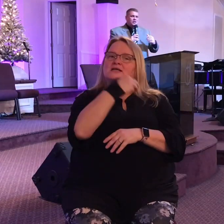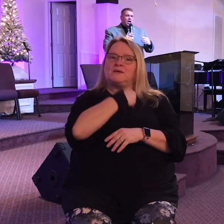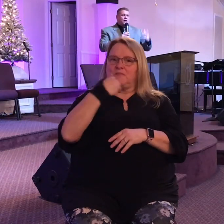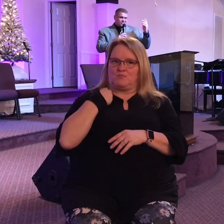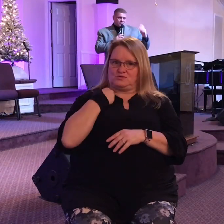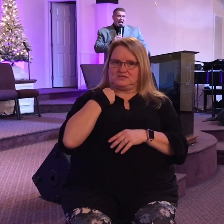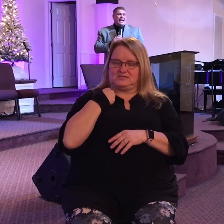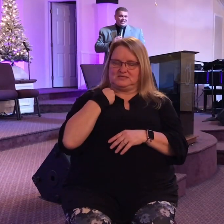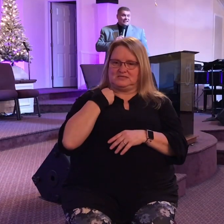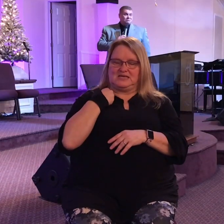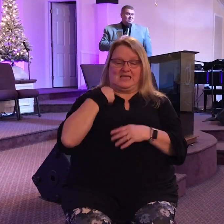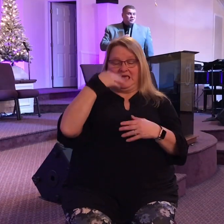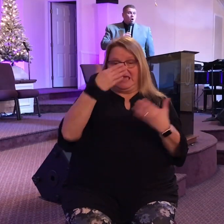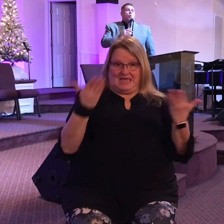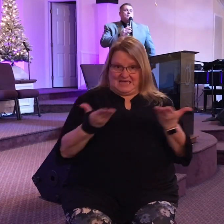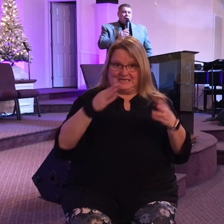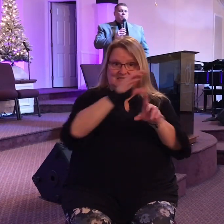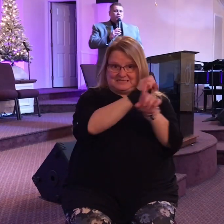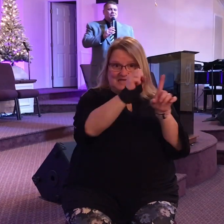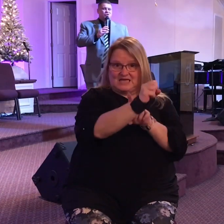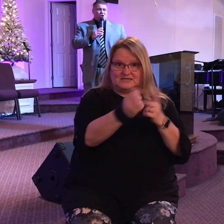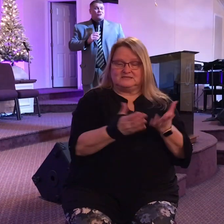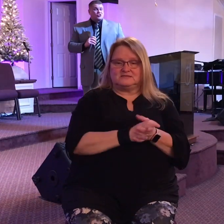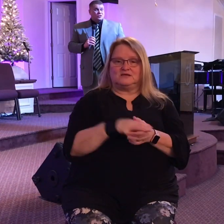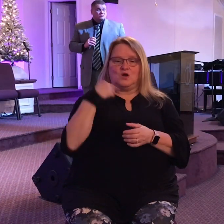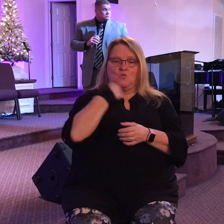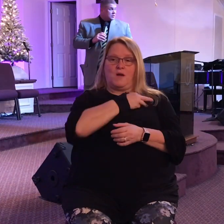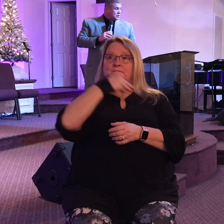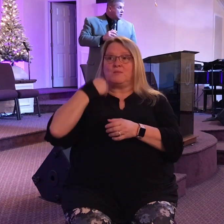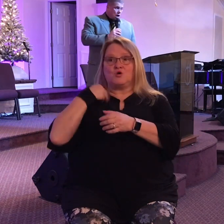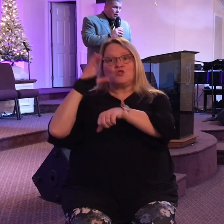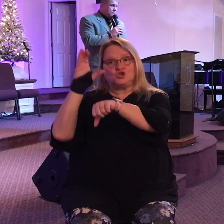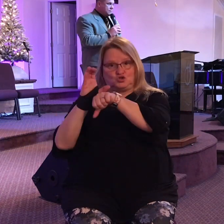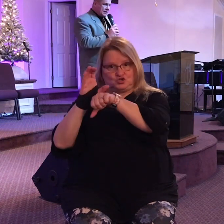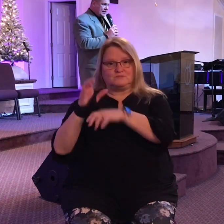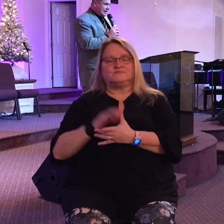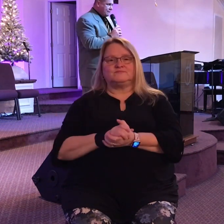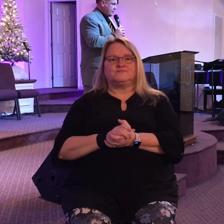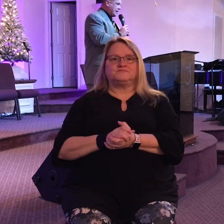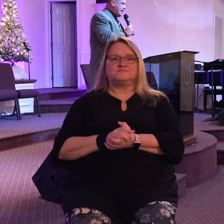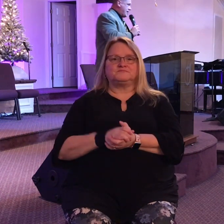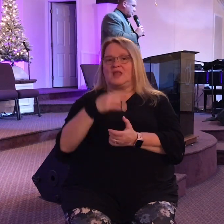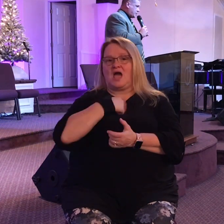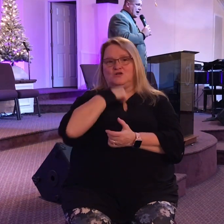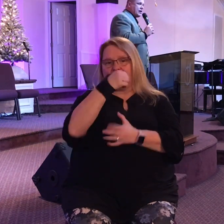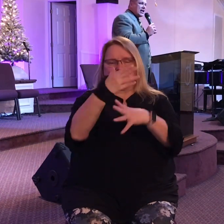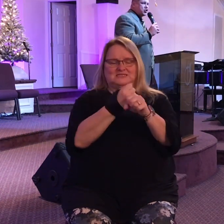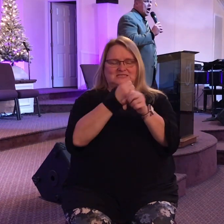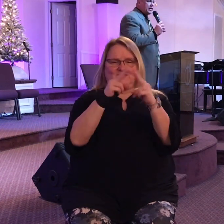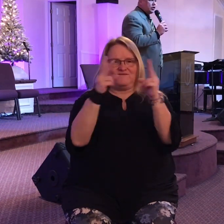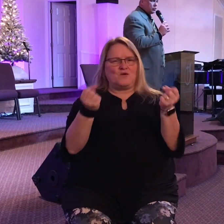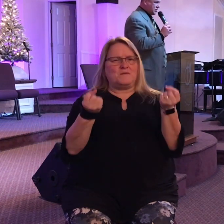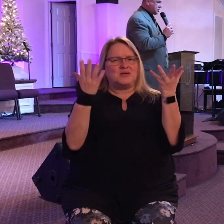members of society. We're members of the church. I didn't get very many amens right there. I